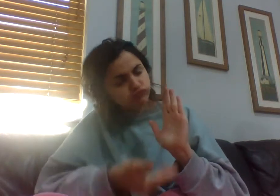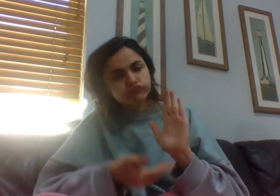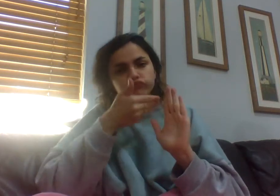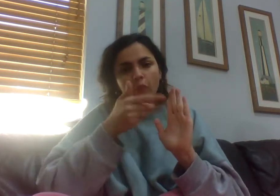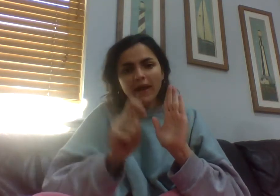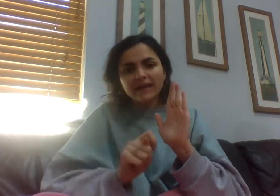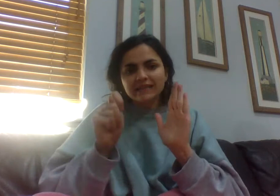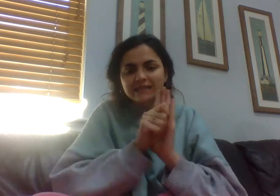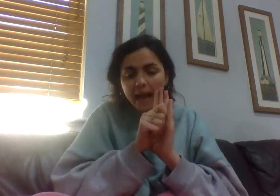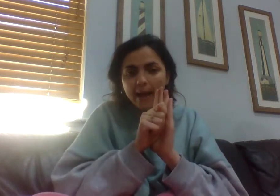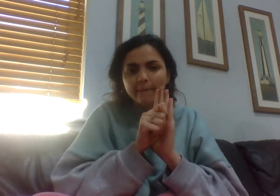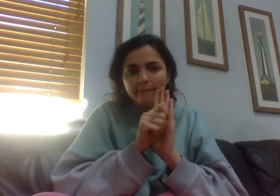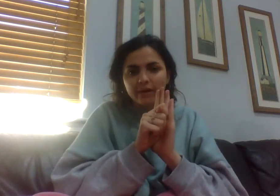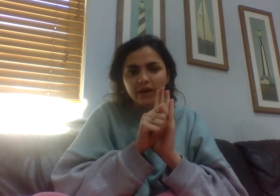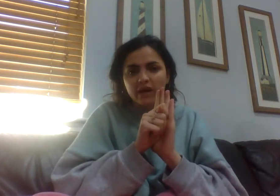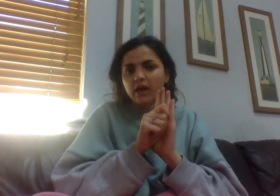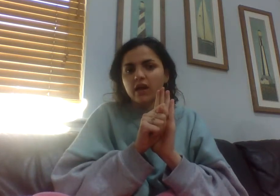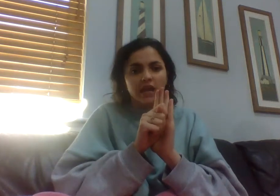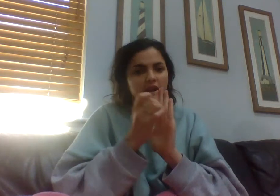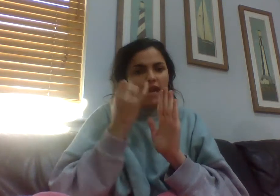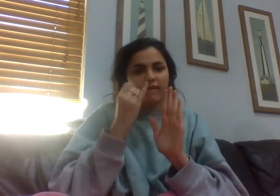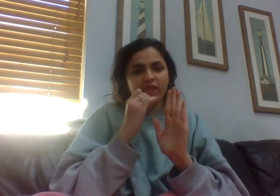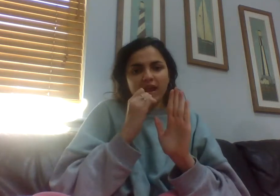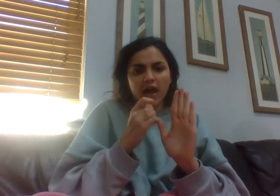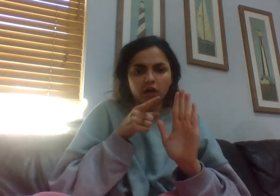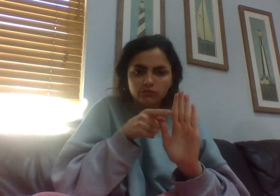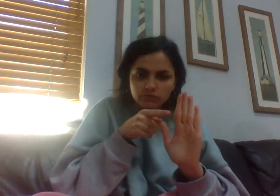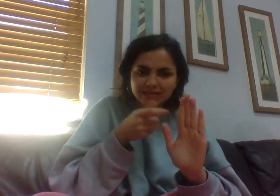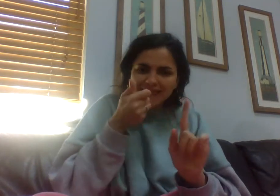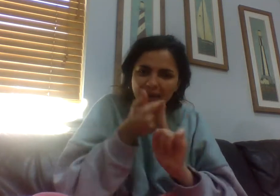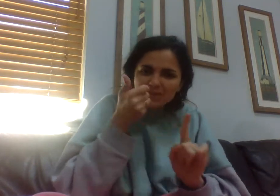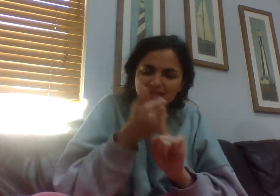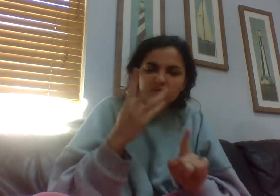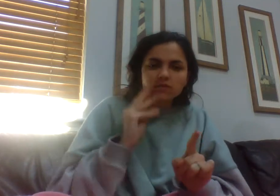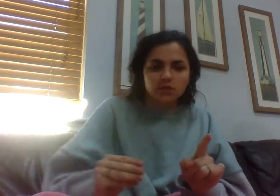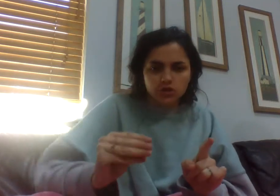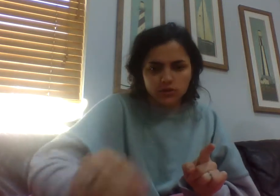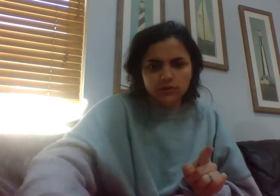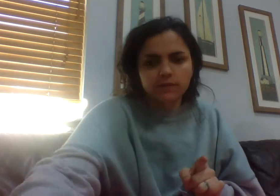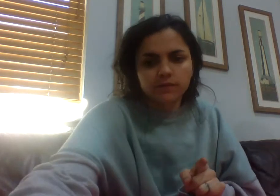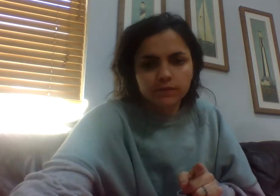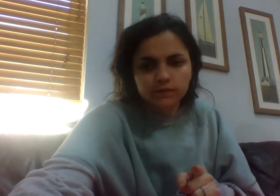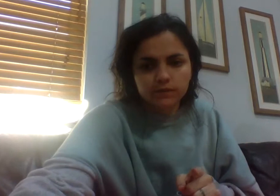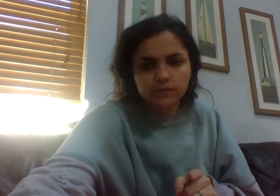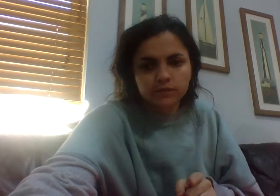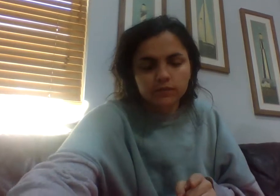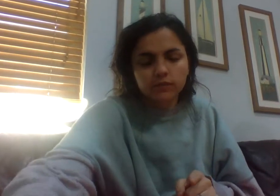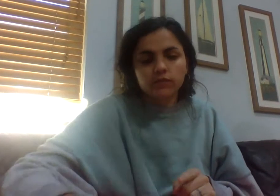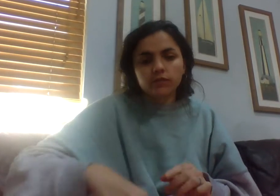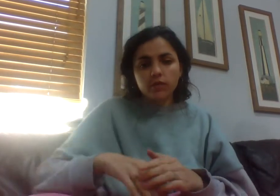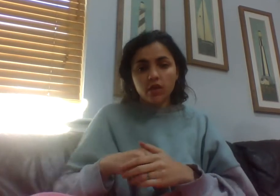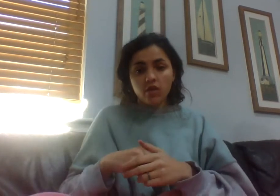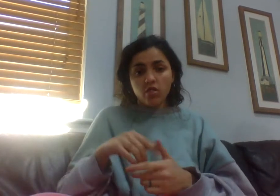other histories but their own. And Lawrence, of course, when he's painting this is 1940, 1941,